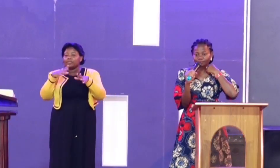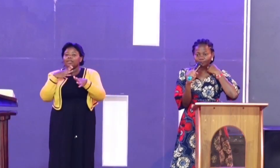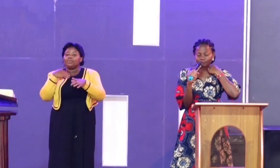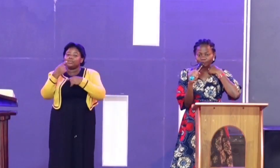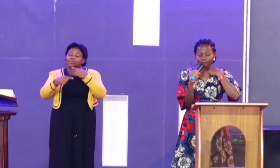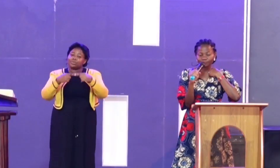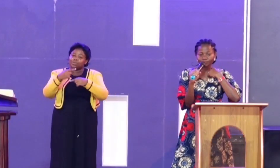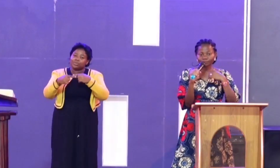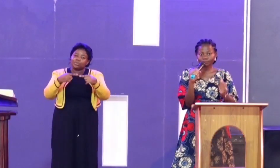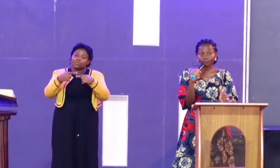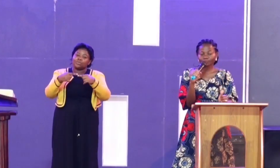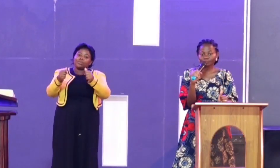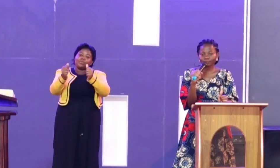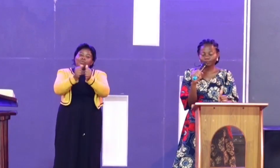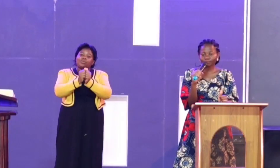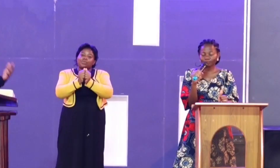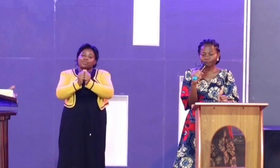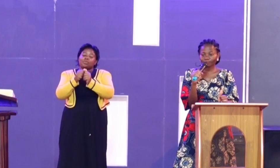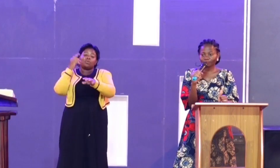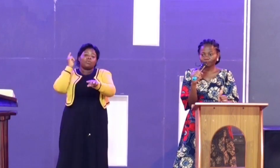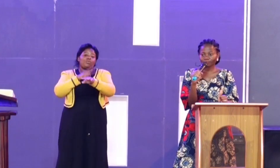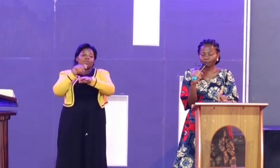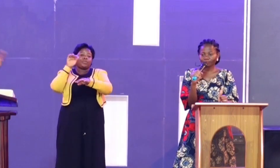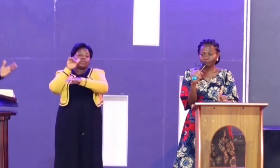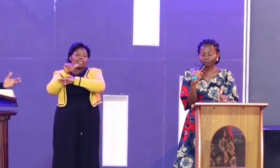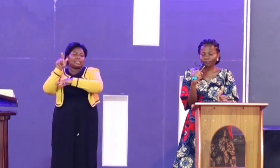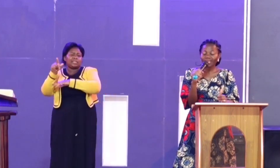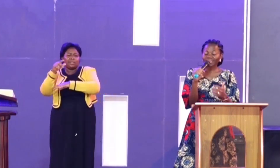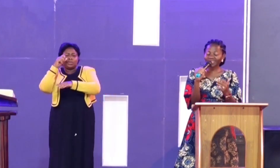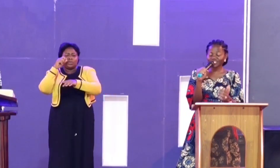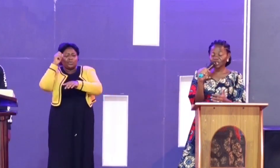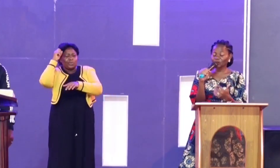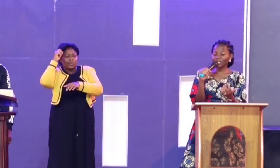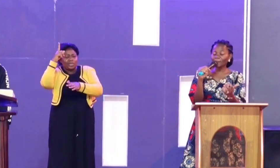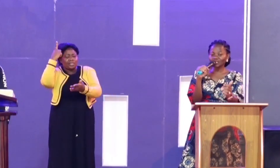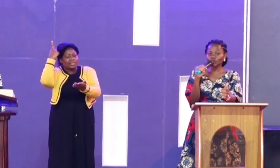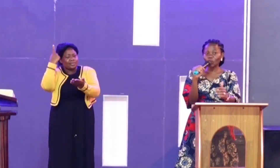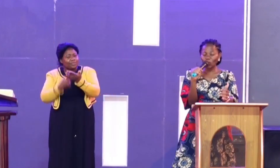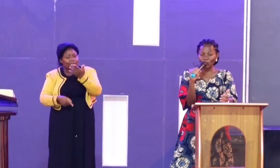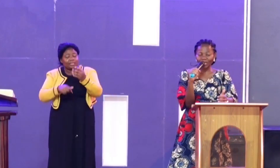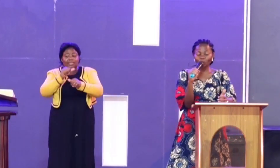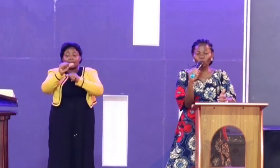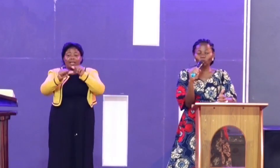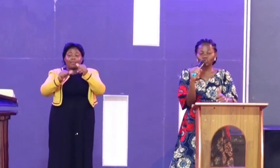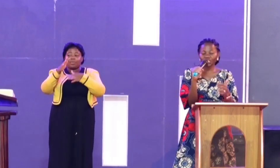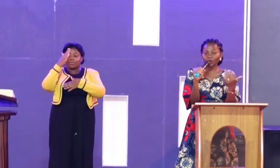continue with what I talked about when I was asked, what do I understand by the humility? When